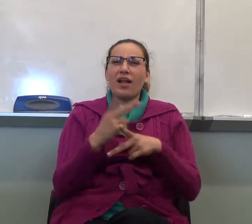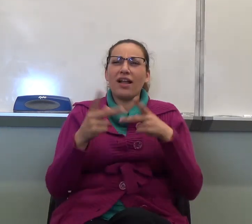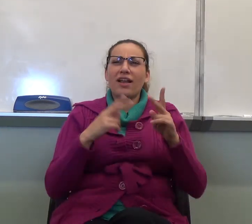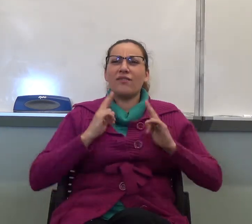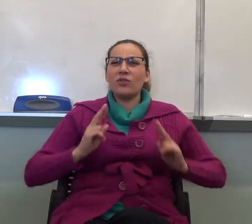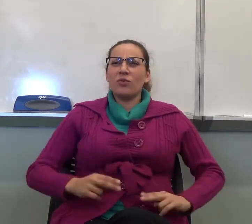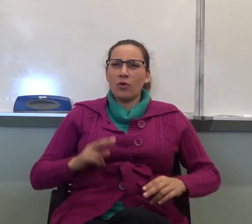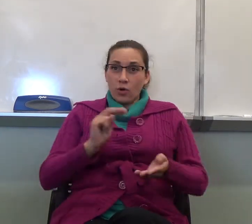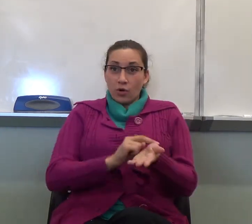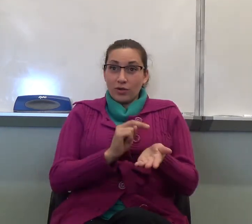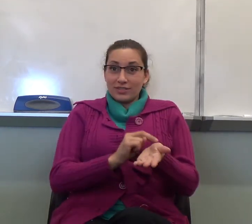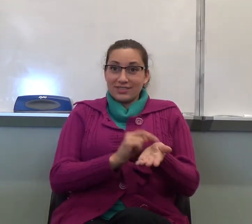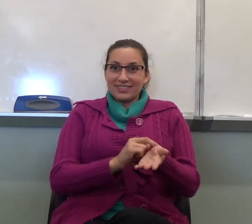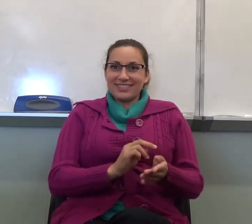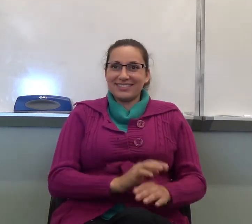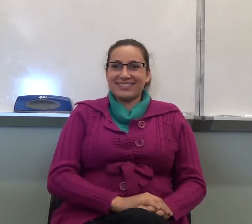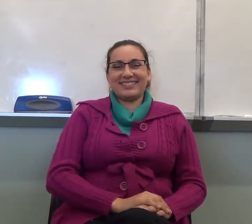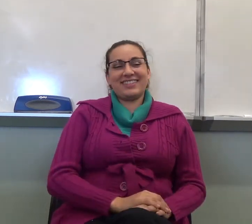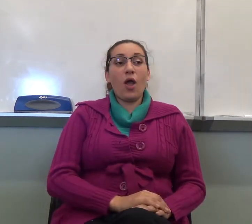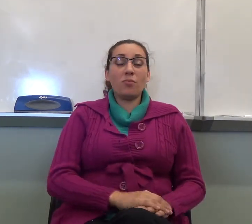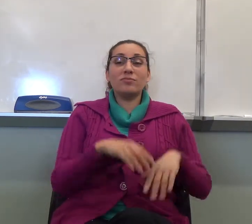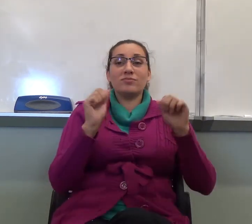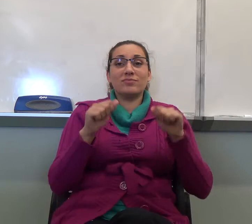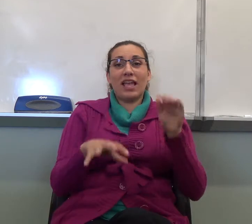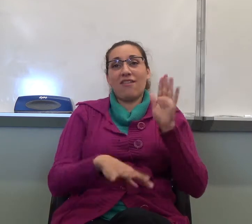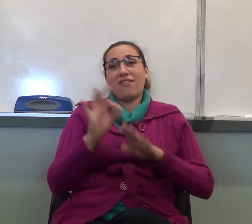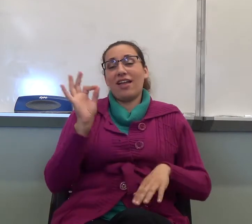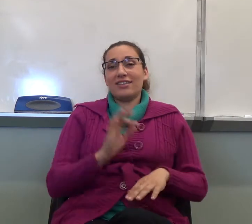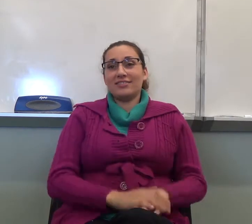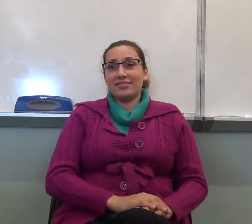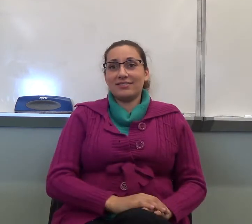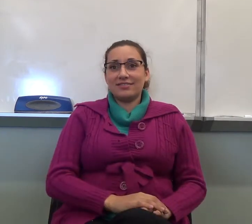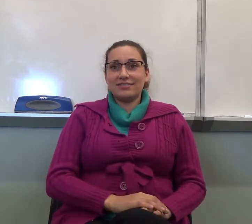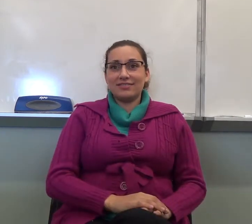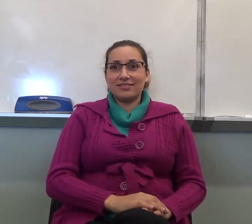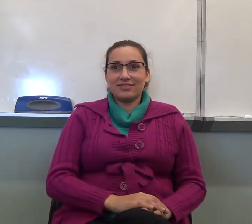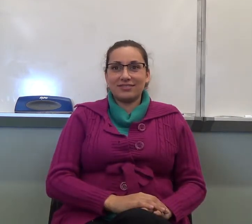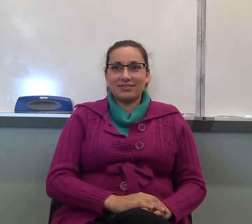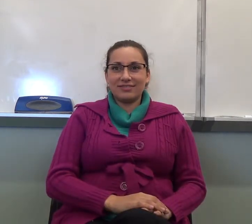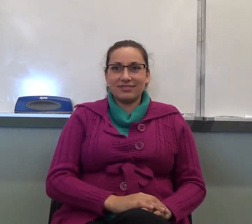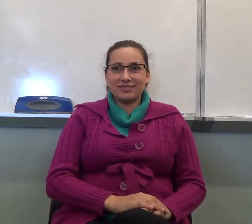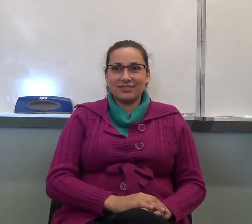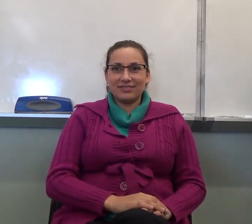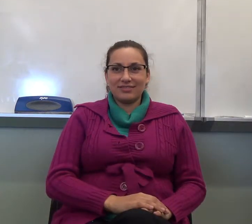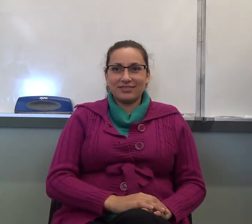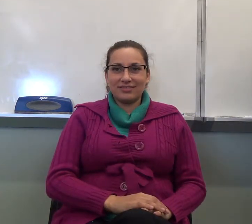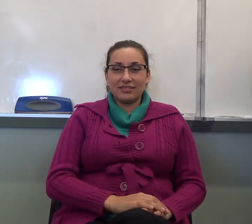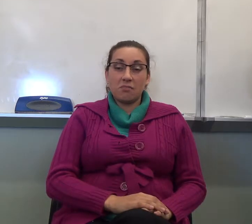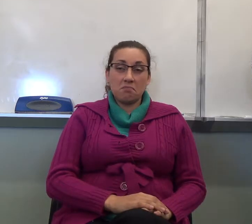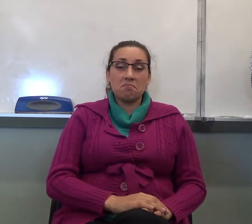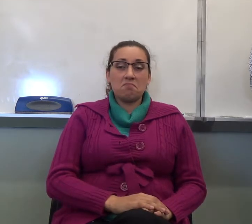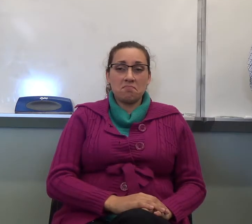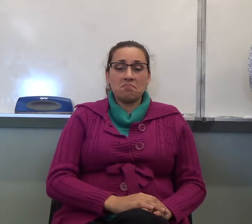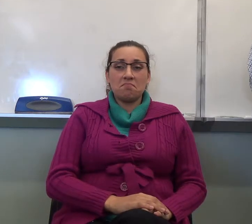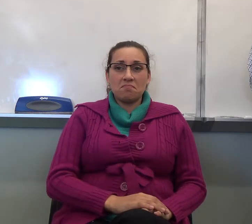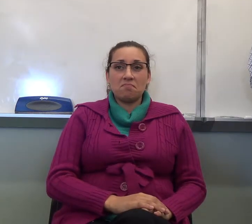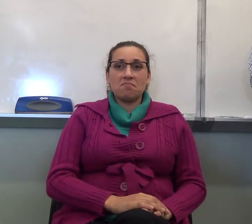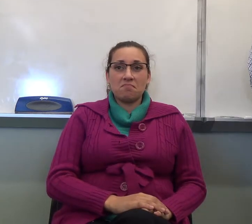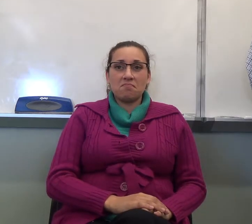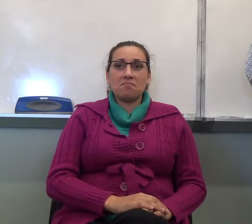So it's the number that's the mirror reflection on the other side. That's another way to say it. So if I start out, let's say, a -6 over here, and I